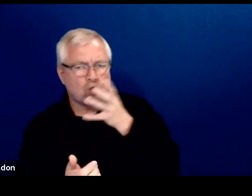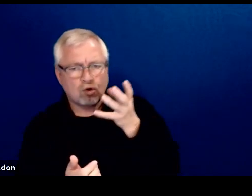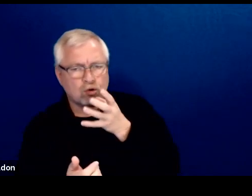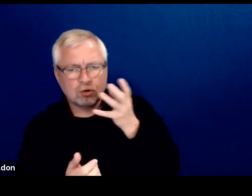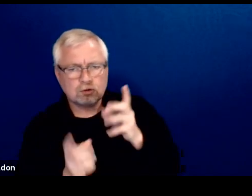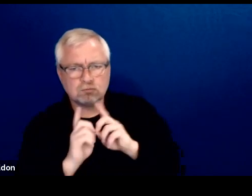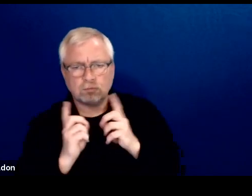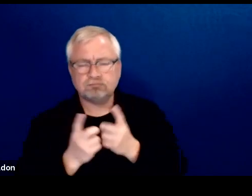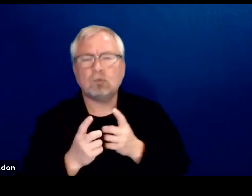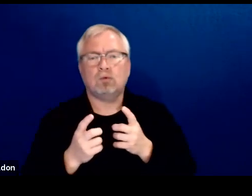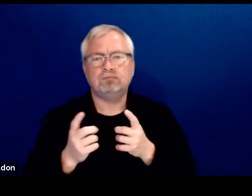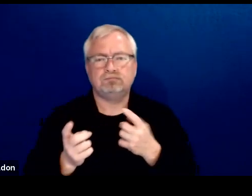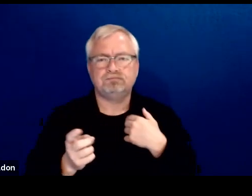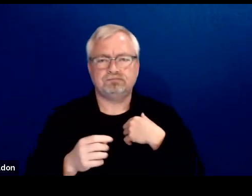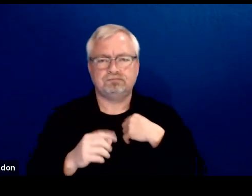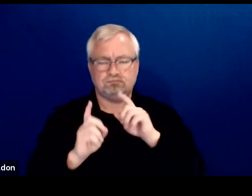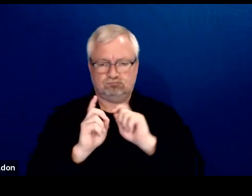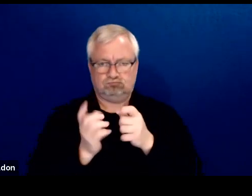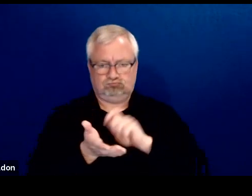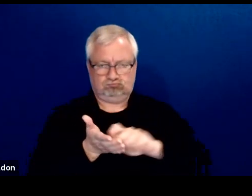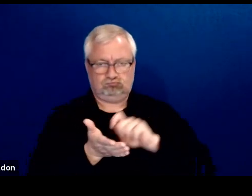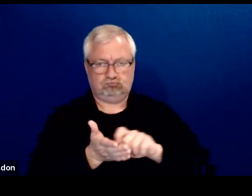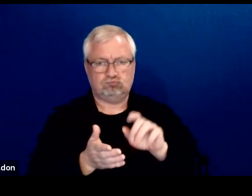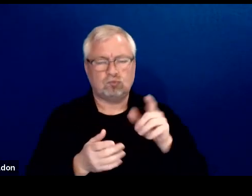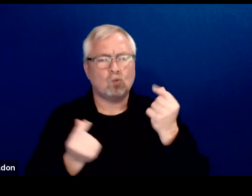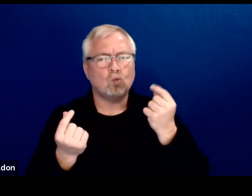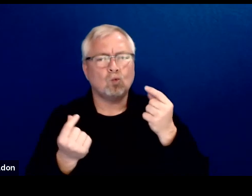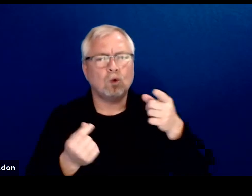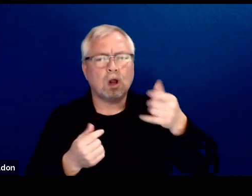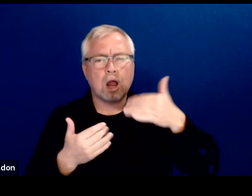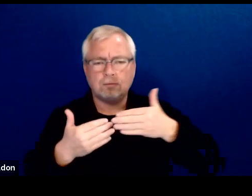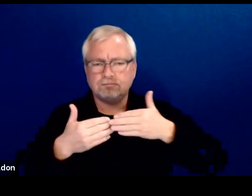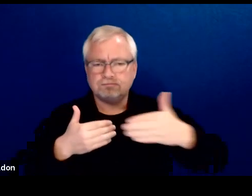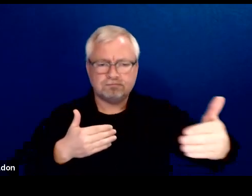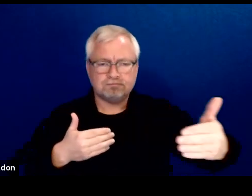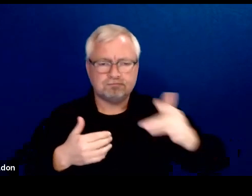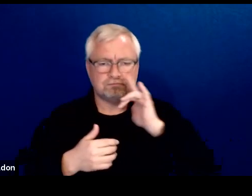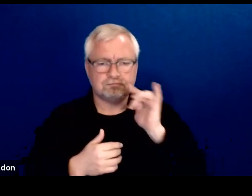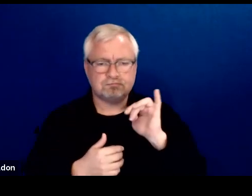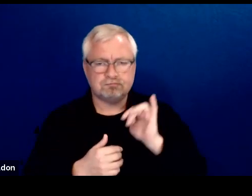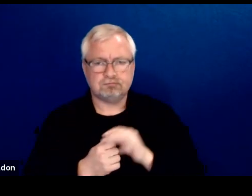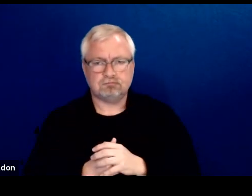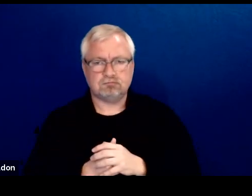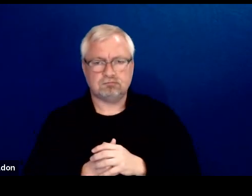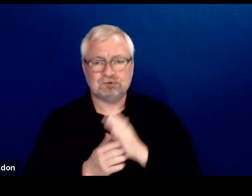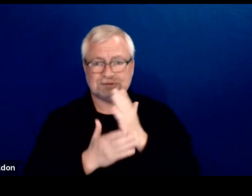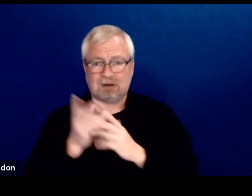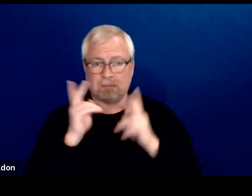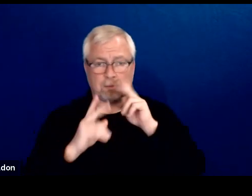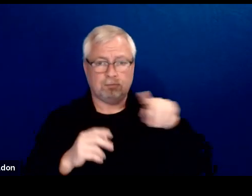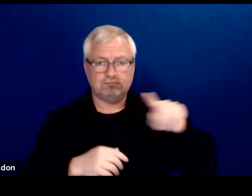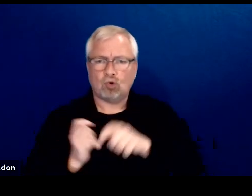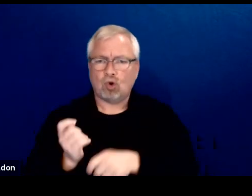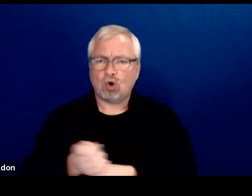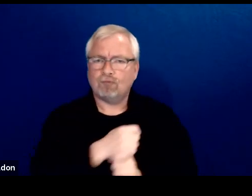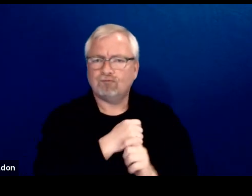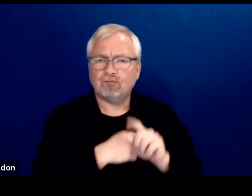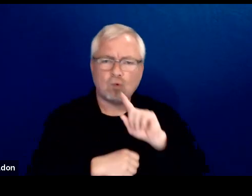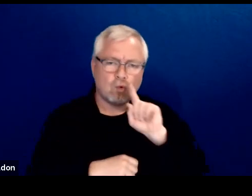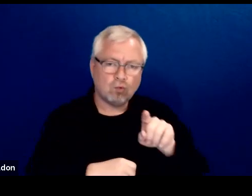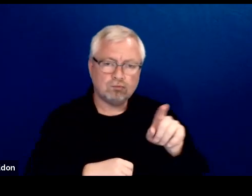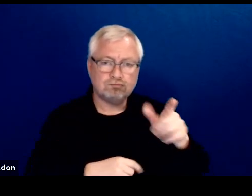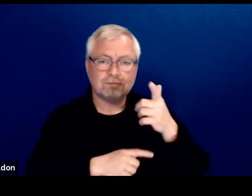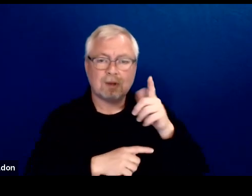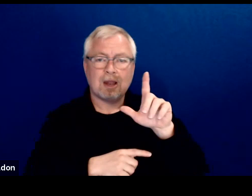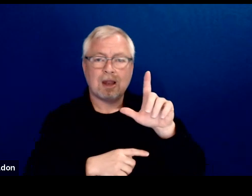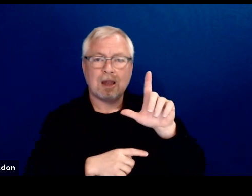they're finalizing that now. So these people, the golf course mowers, the landscapers, et cetera, can they go back to work tomorrow, or is